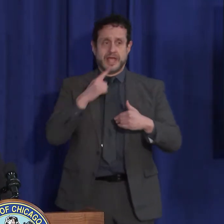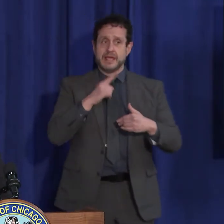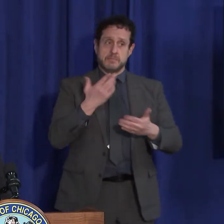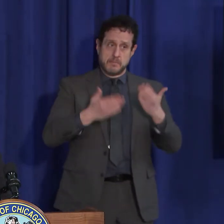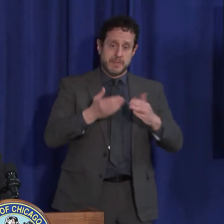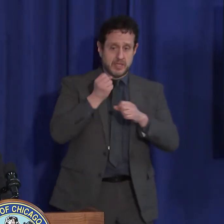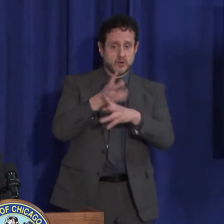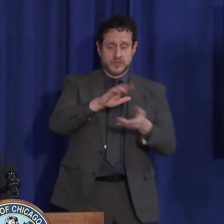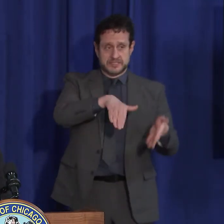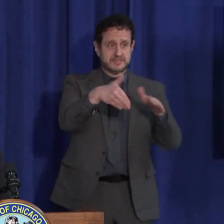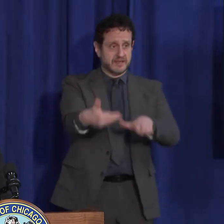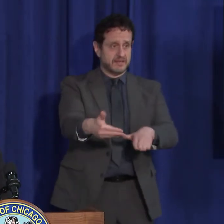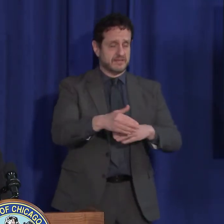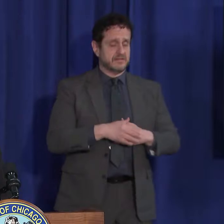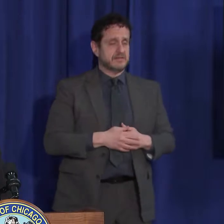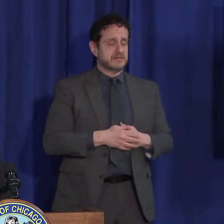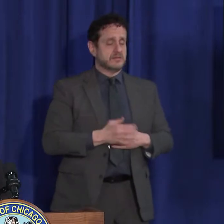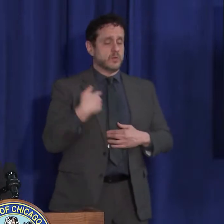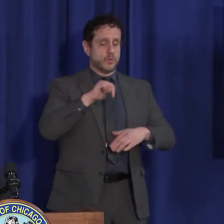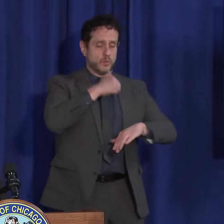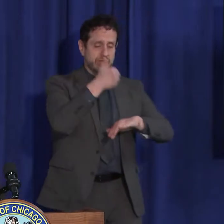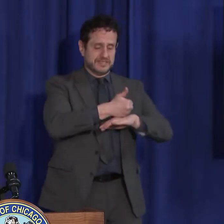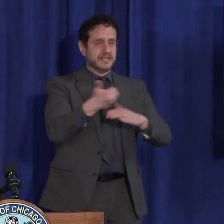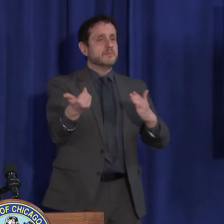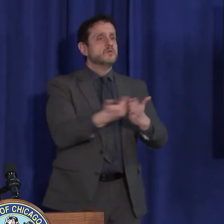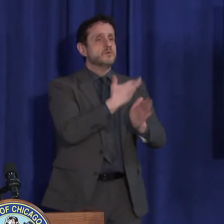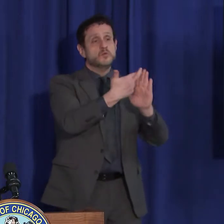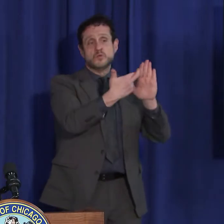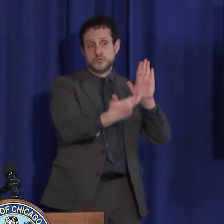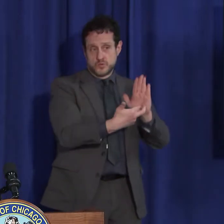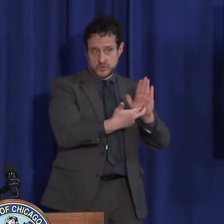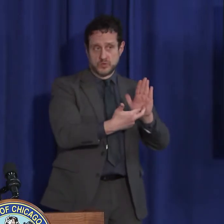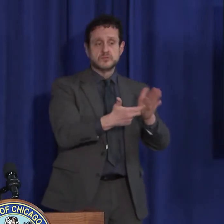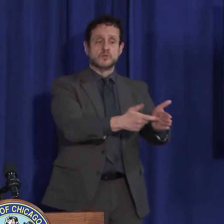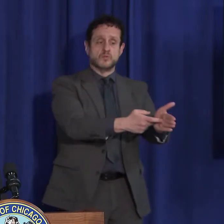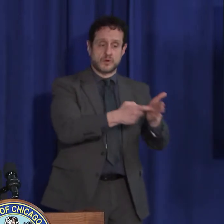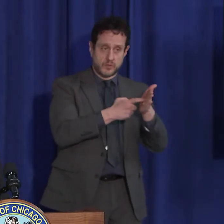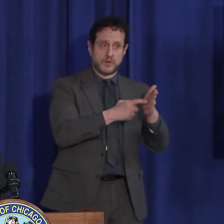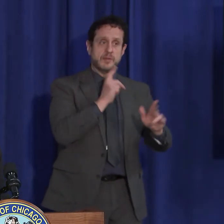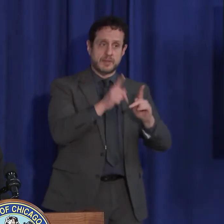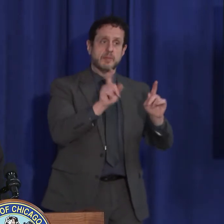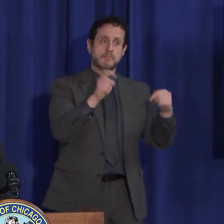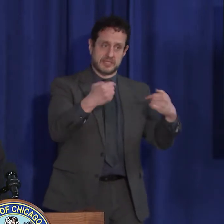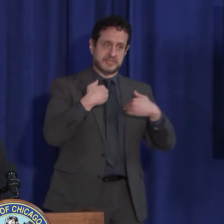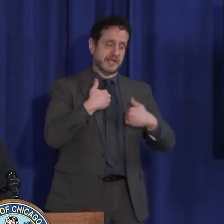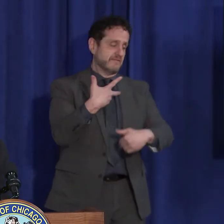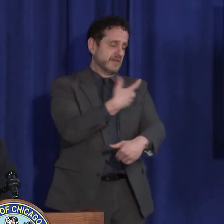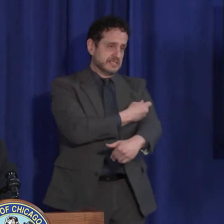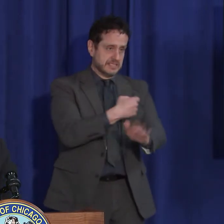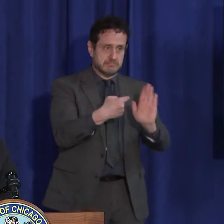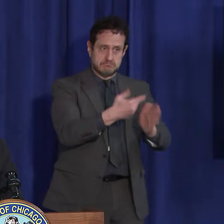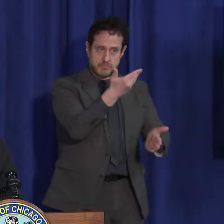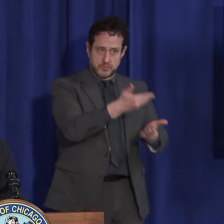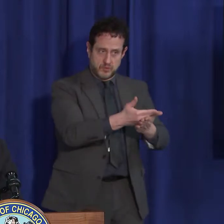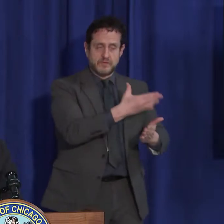lethal. We imposed new mitigation interventions when we saw case rates